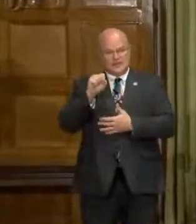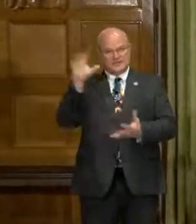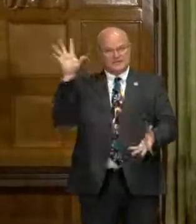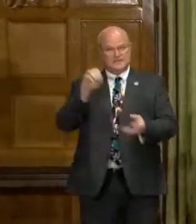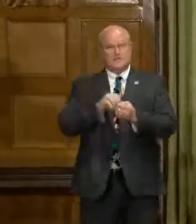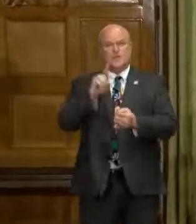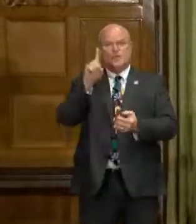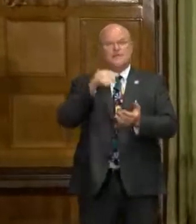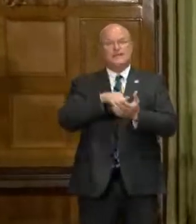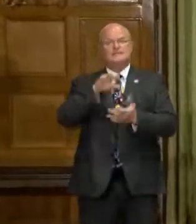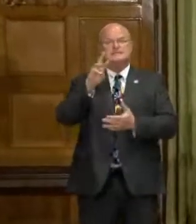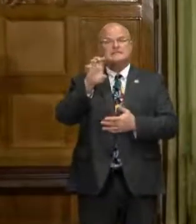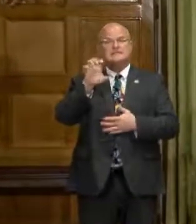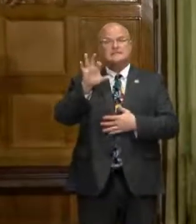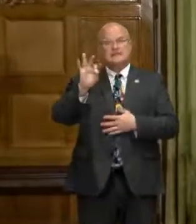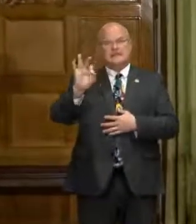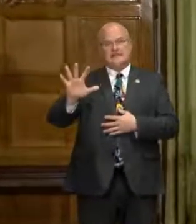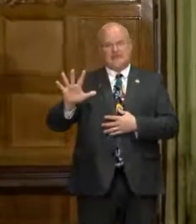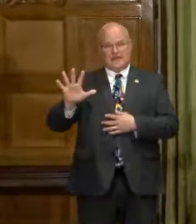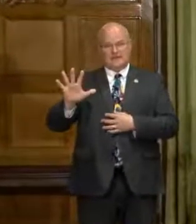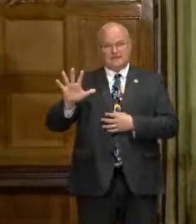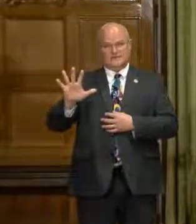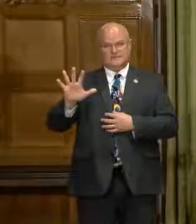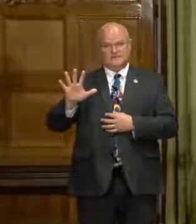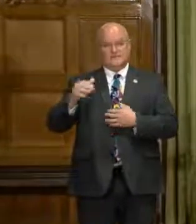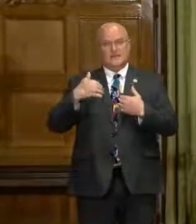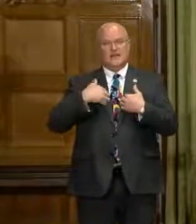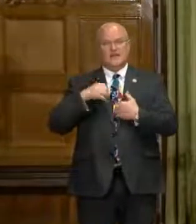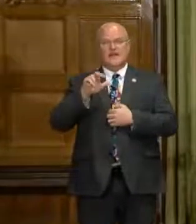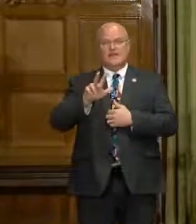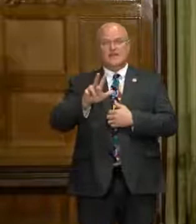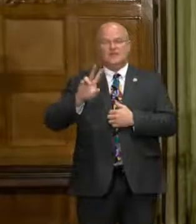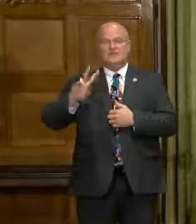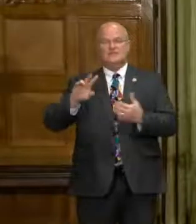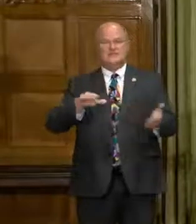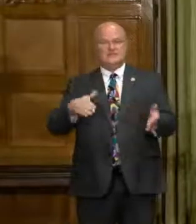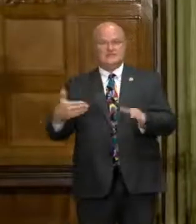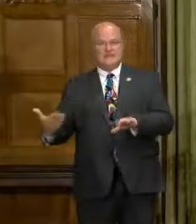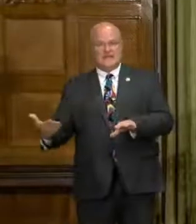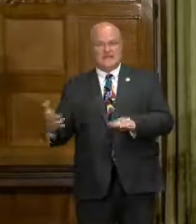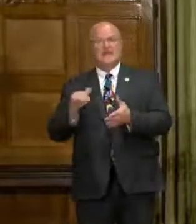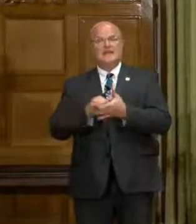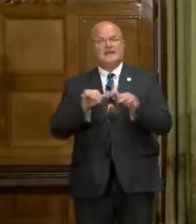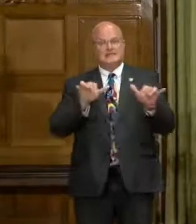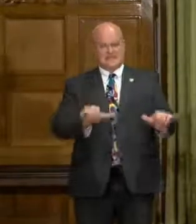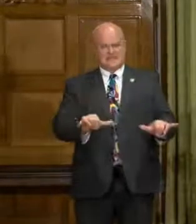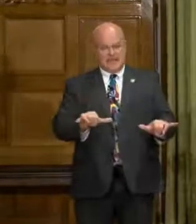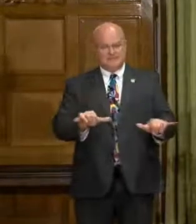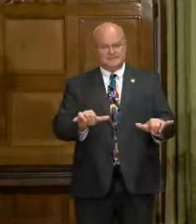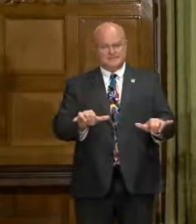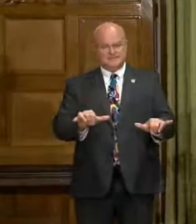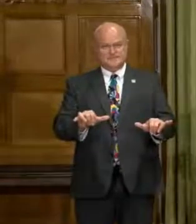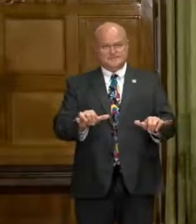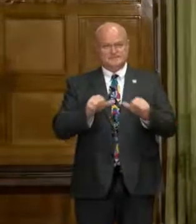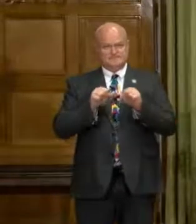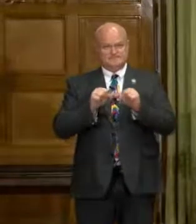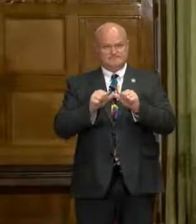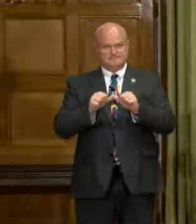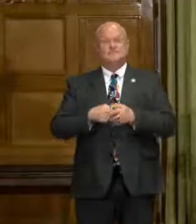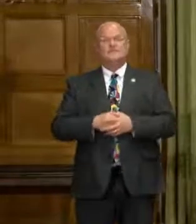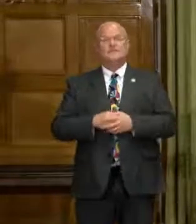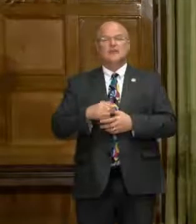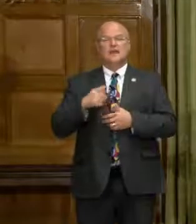of 1,695. We've had 37 deaths, and that remains the same, steady